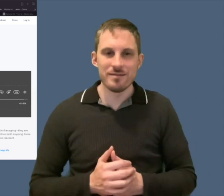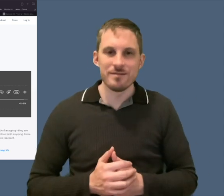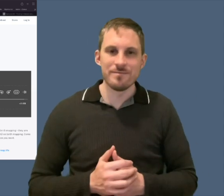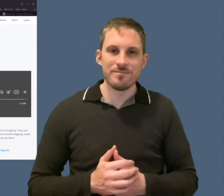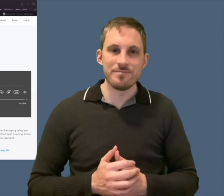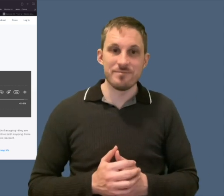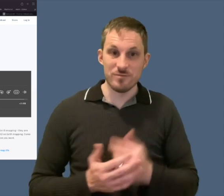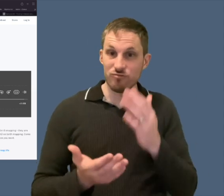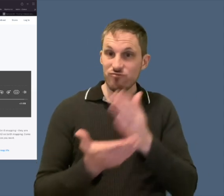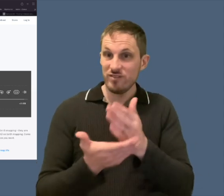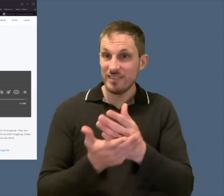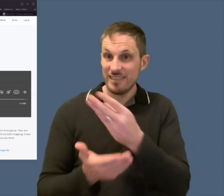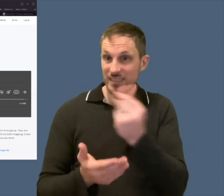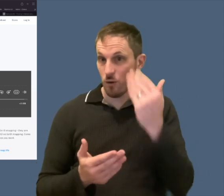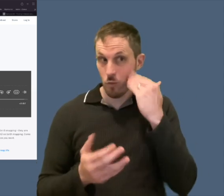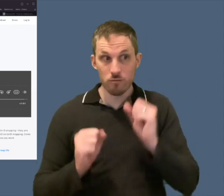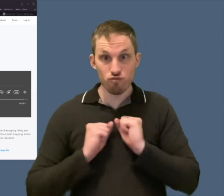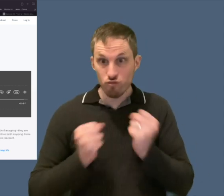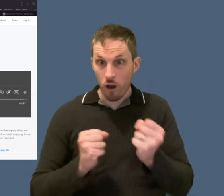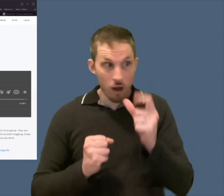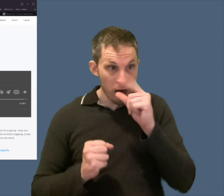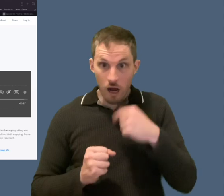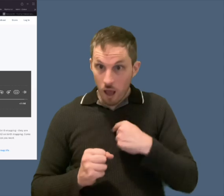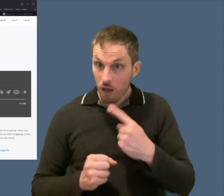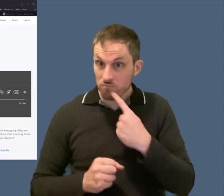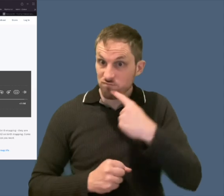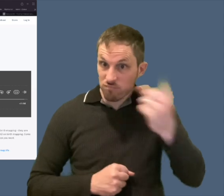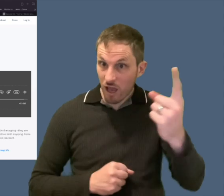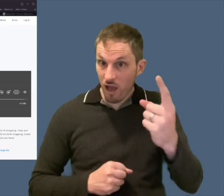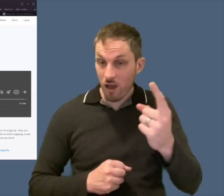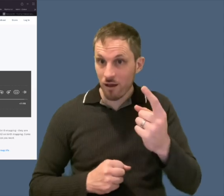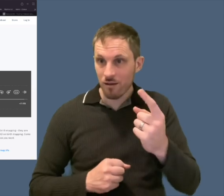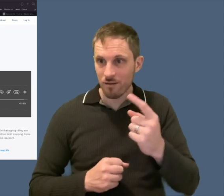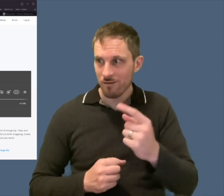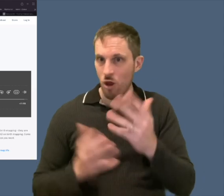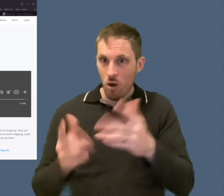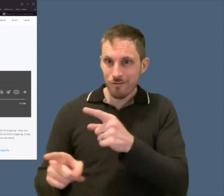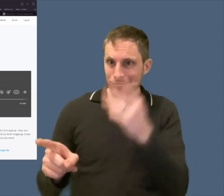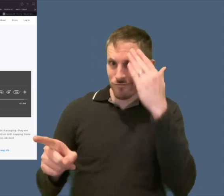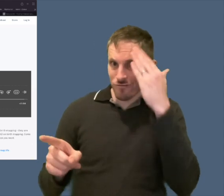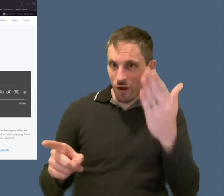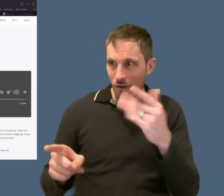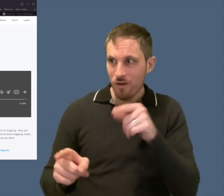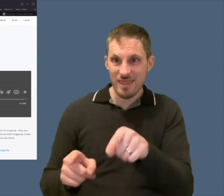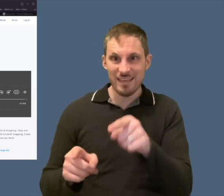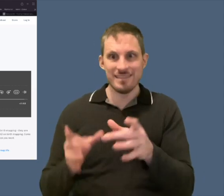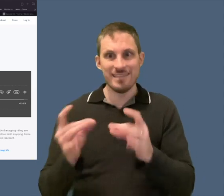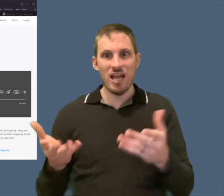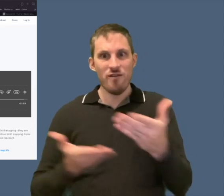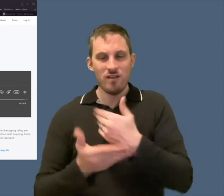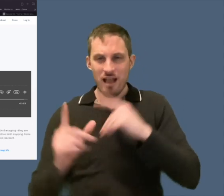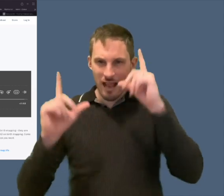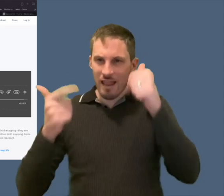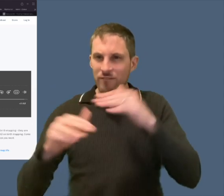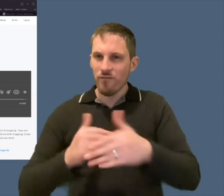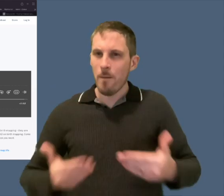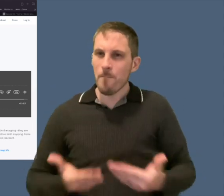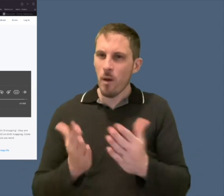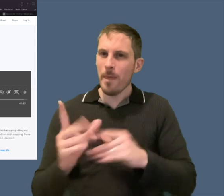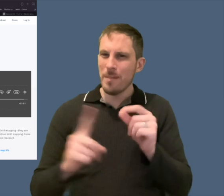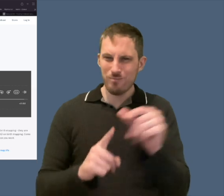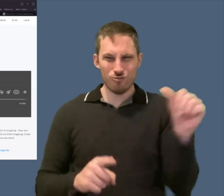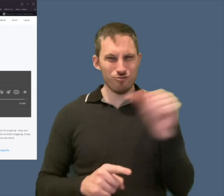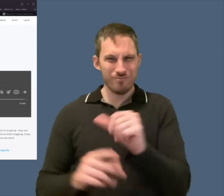some women are like, can I have that? Can I ask for that? And these are the conversations, and this is what I love about birth mapping, that we need to be having in